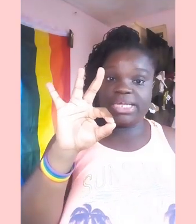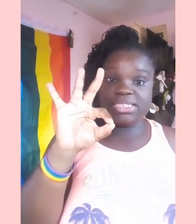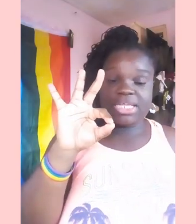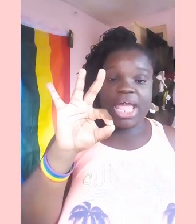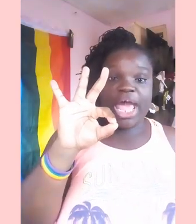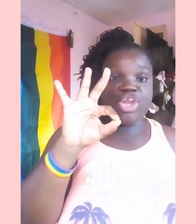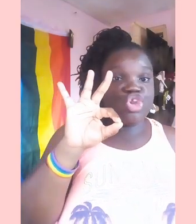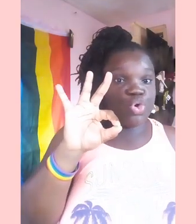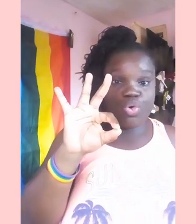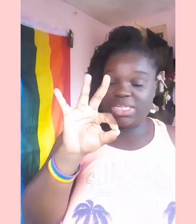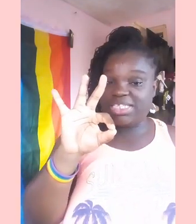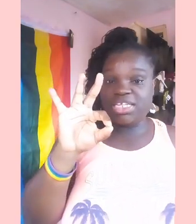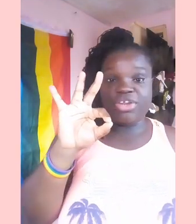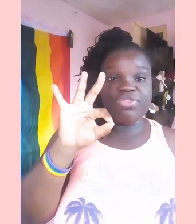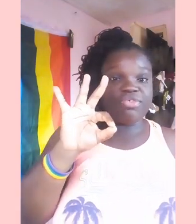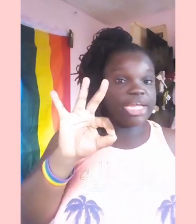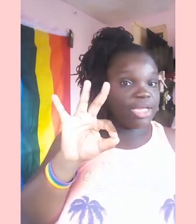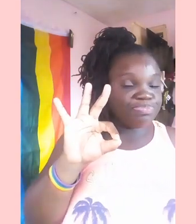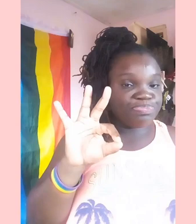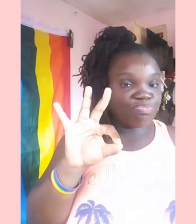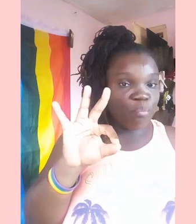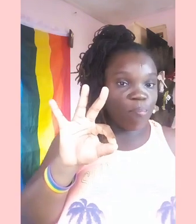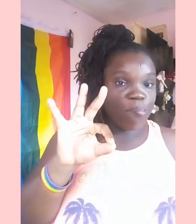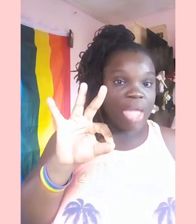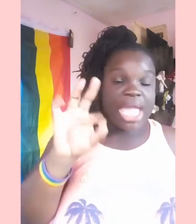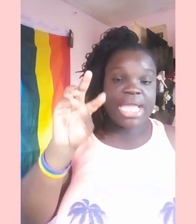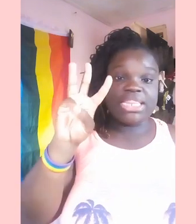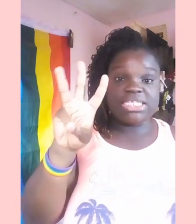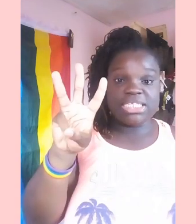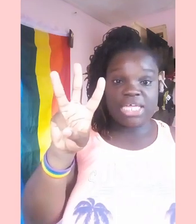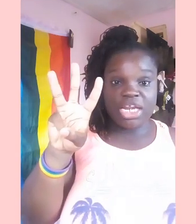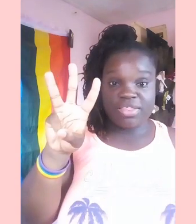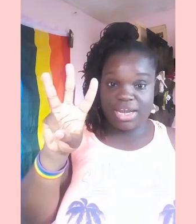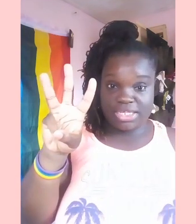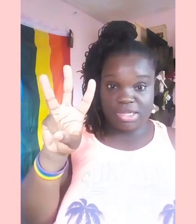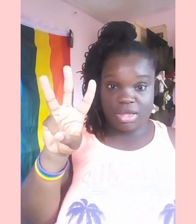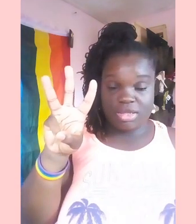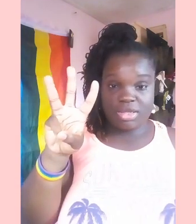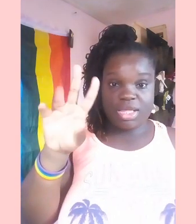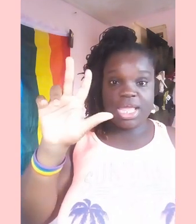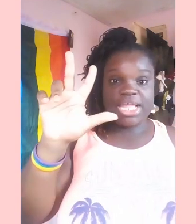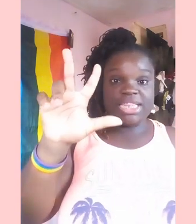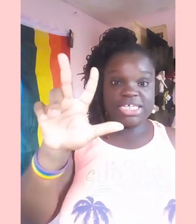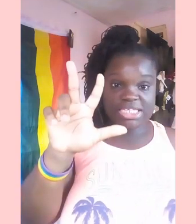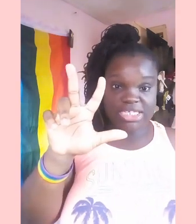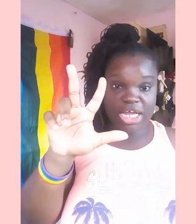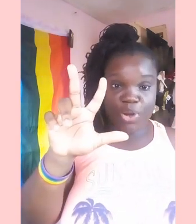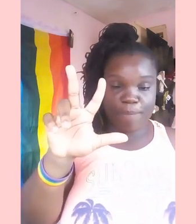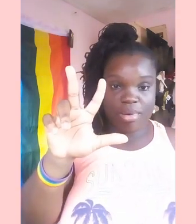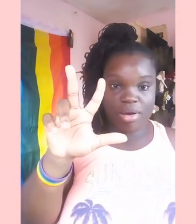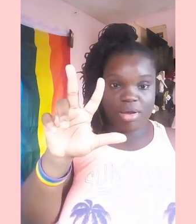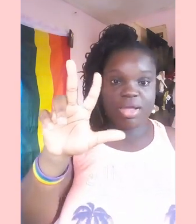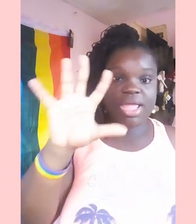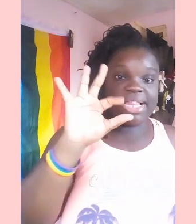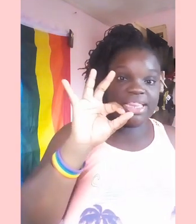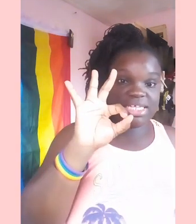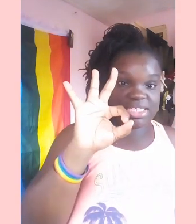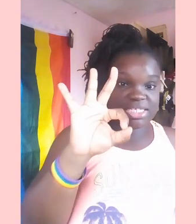Yes. And no, this is not 3. This is another letter. This is a number. This is